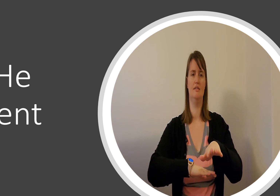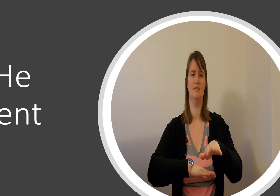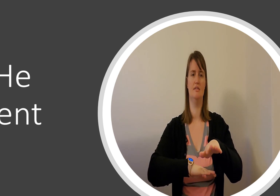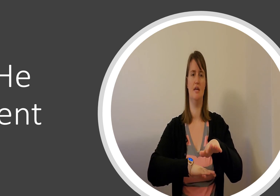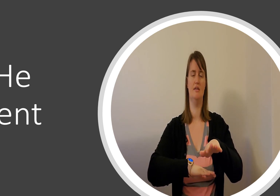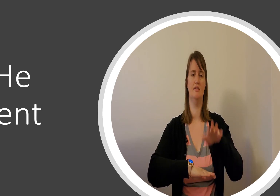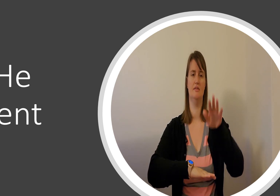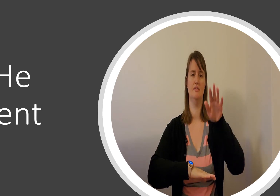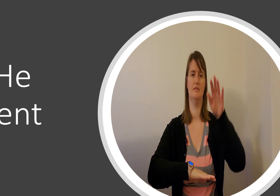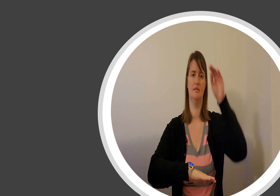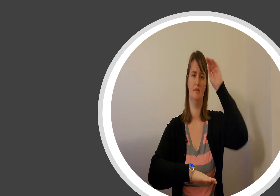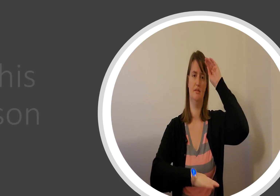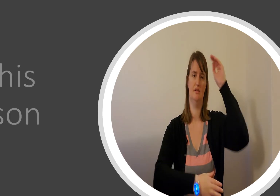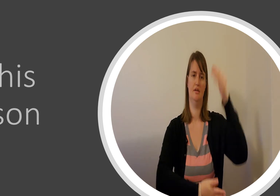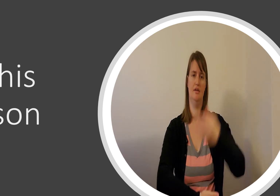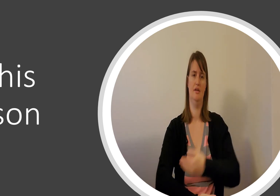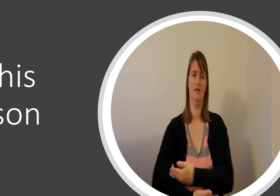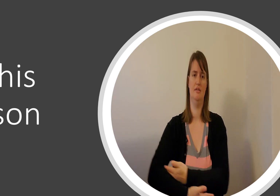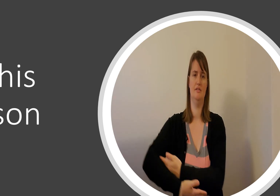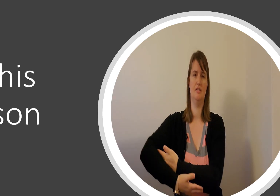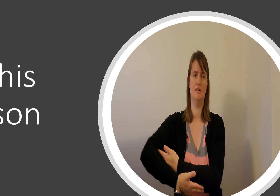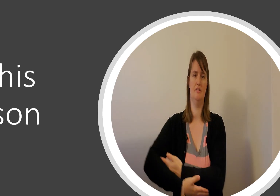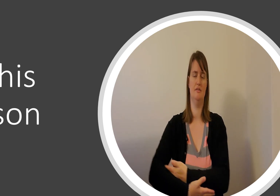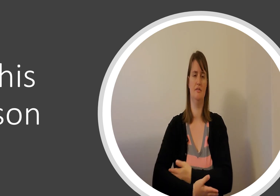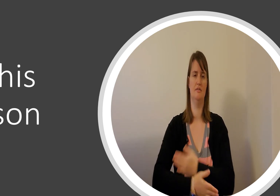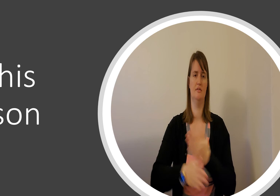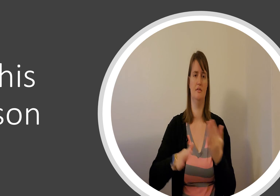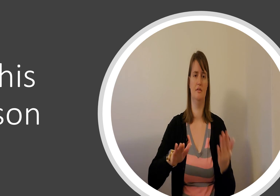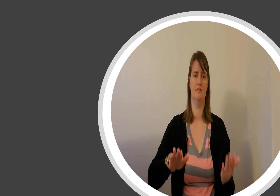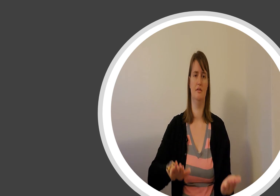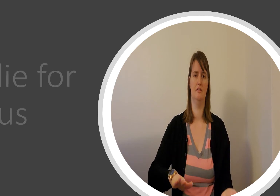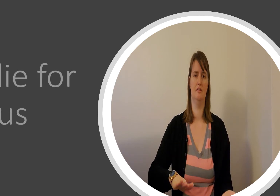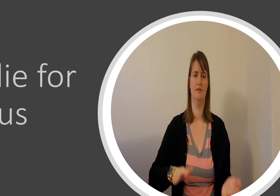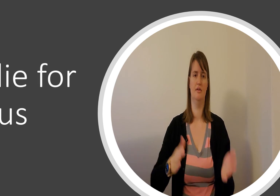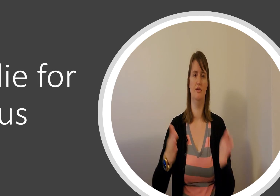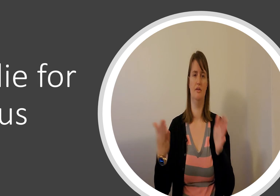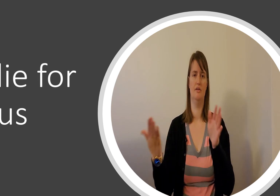He sent his Son